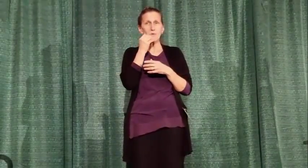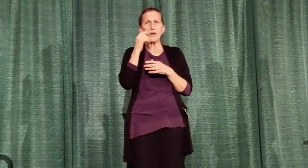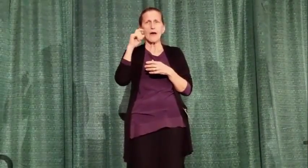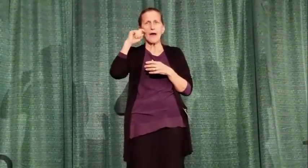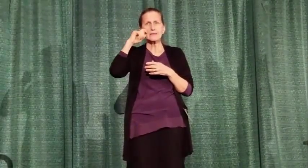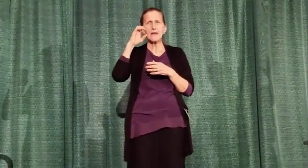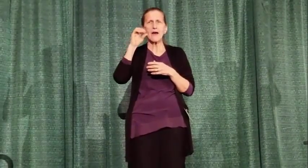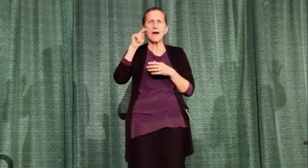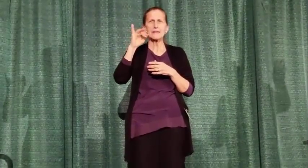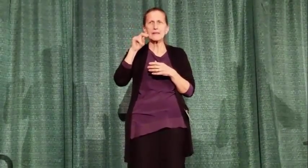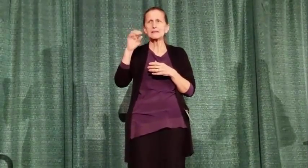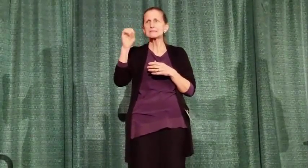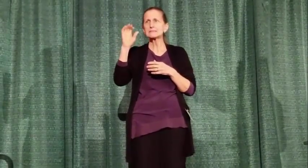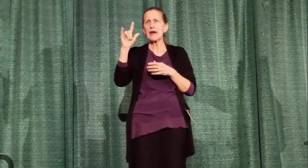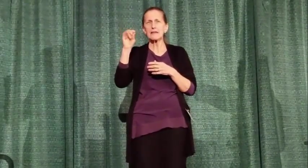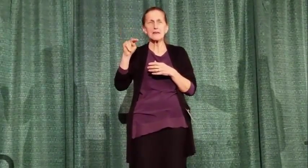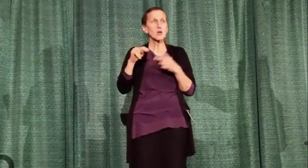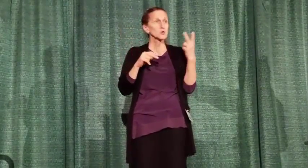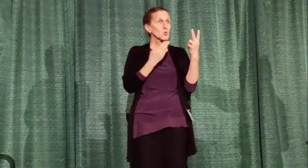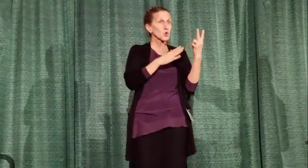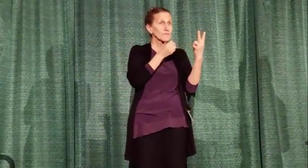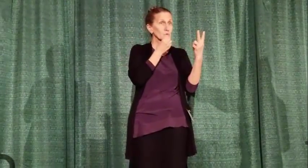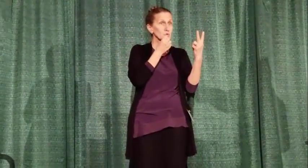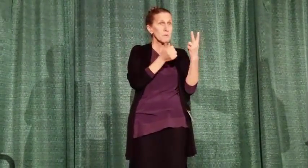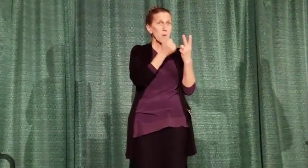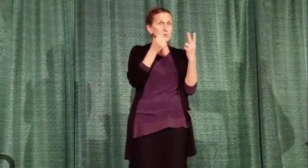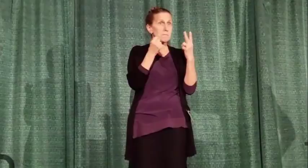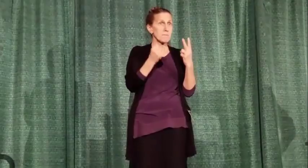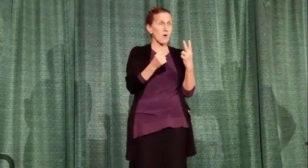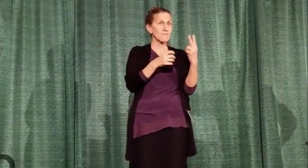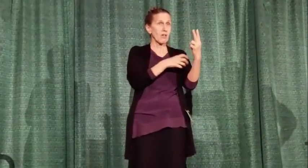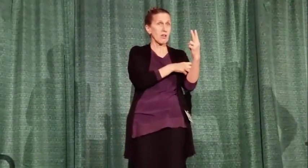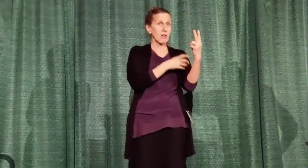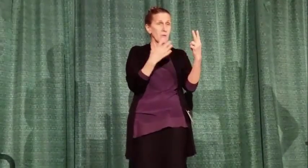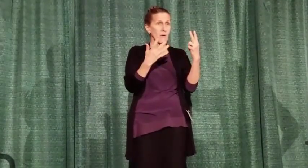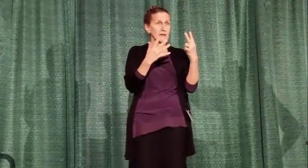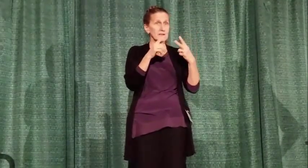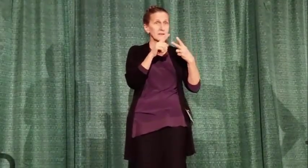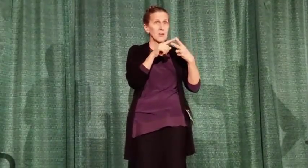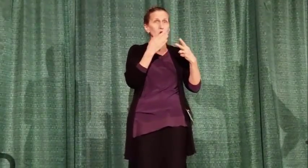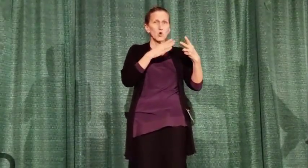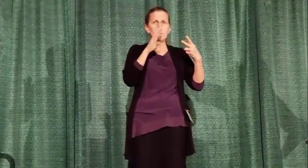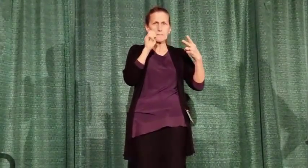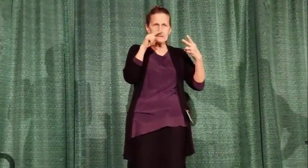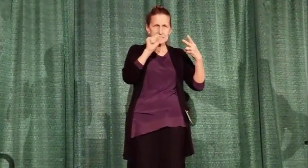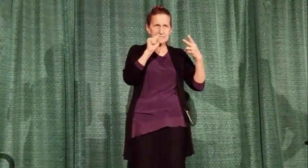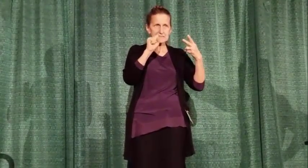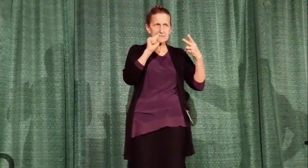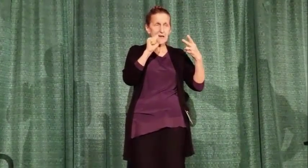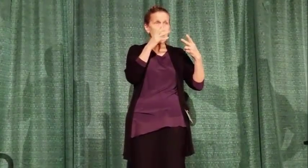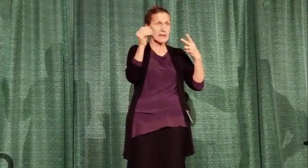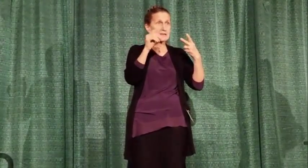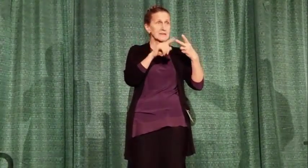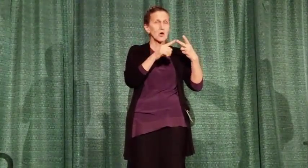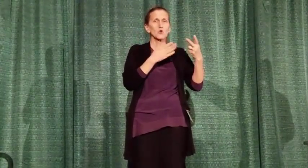scallions. Raw onion or scallion, of course. And the 2 cooked foods are the most powerful increase in the microbiome are cooked beans